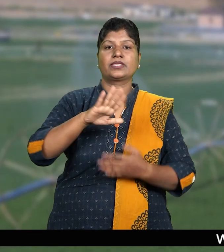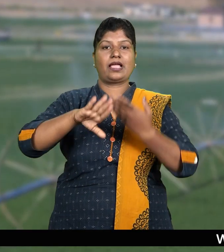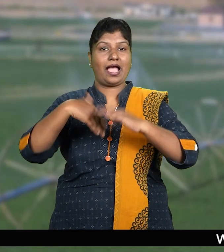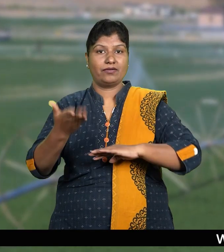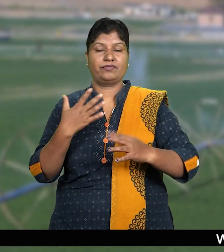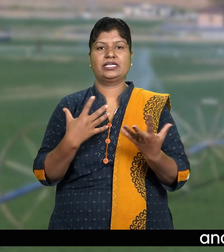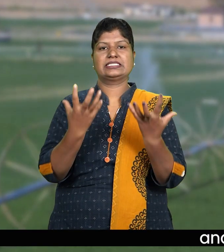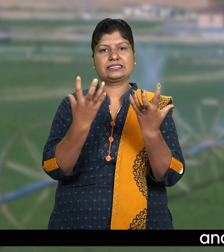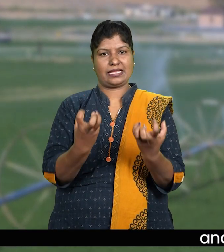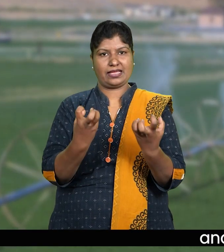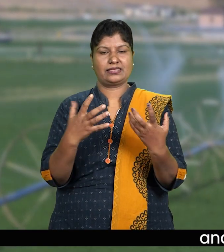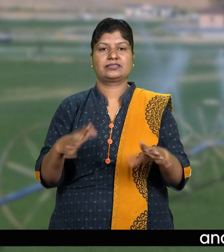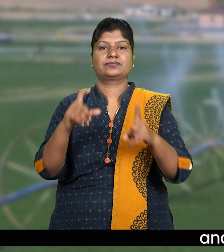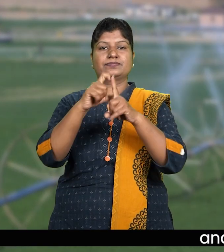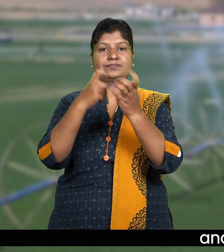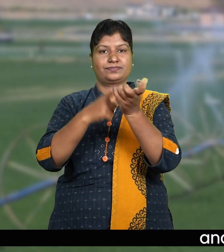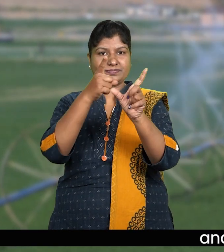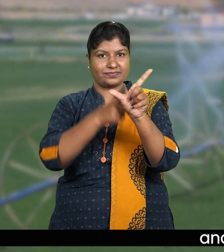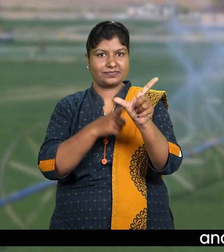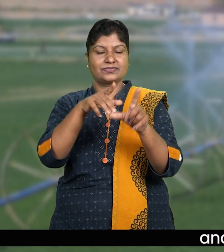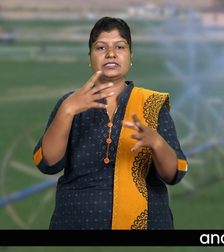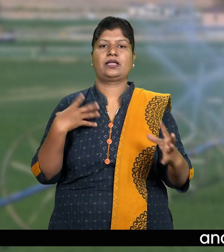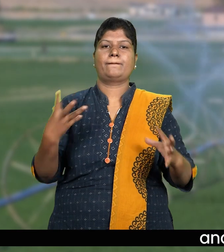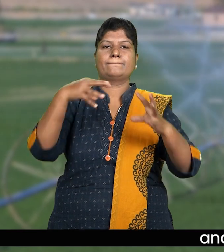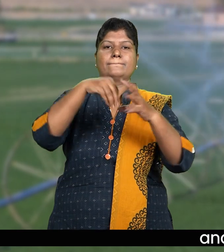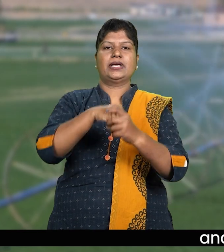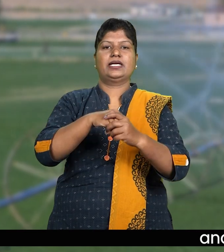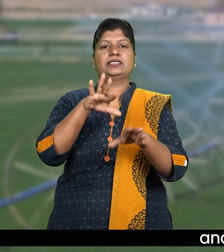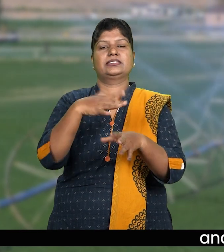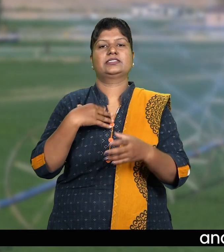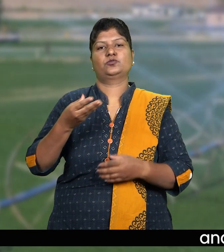up and get mixed with the soil.